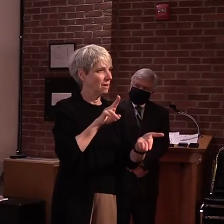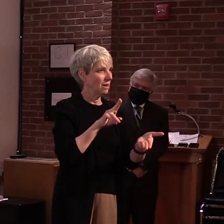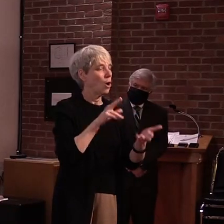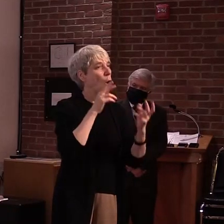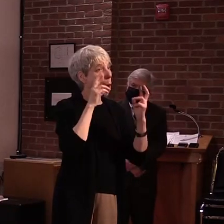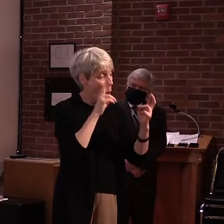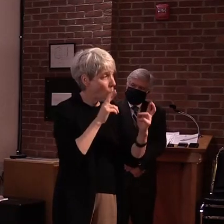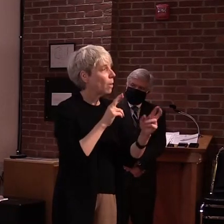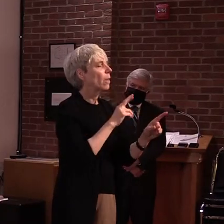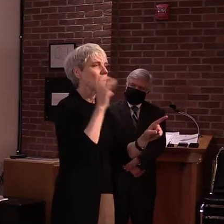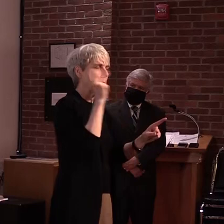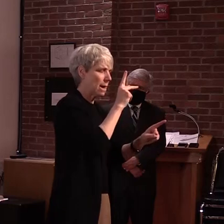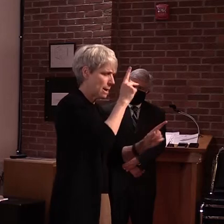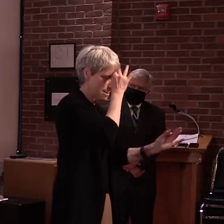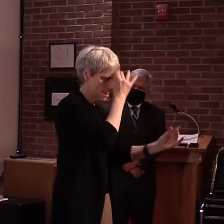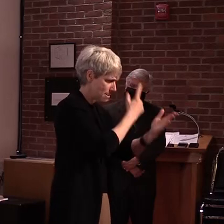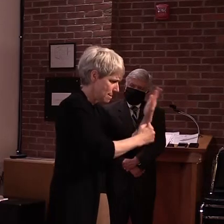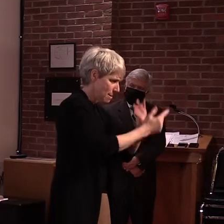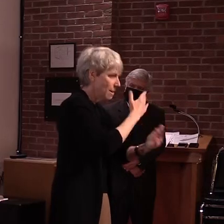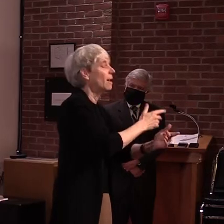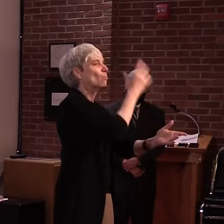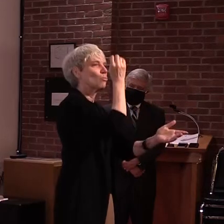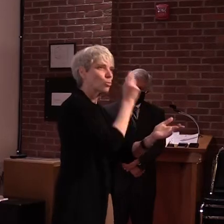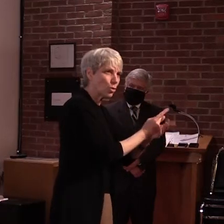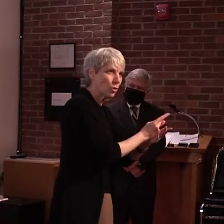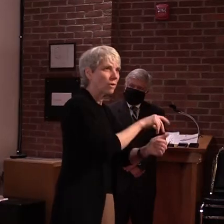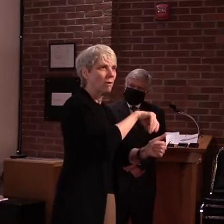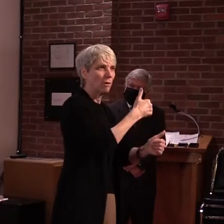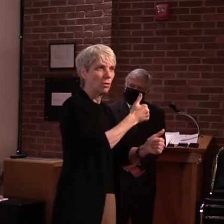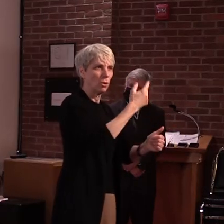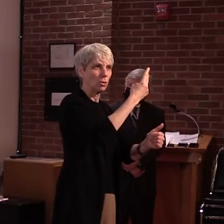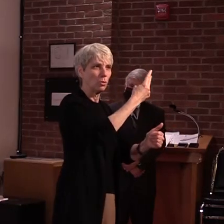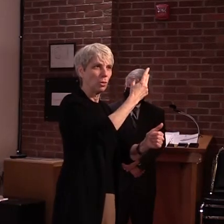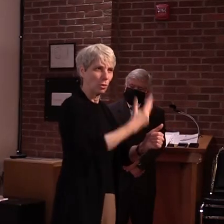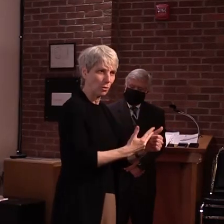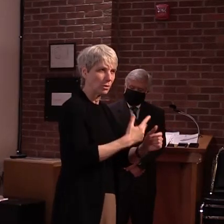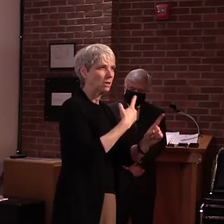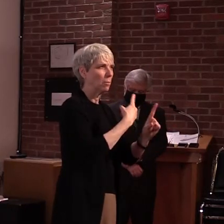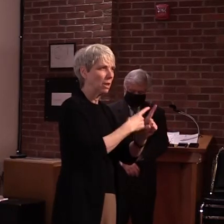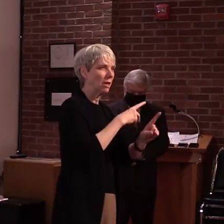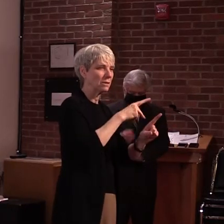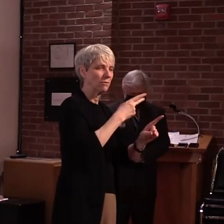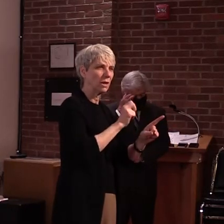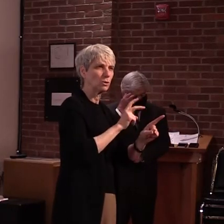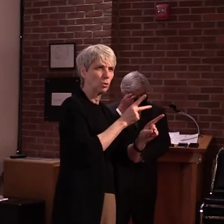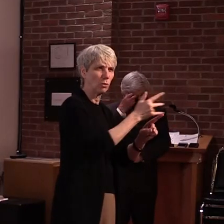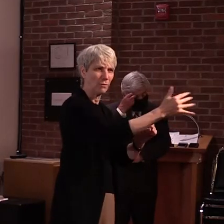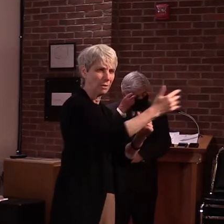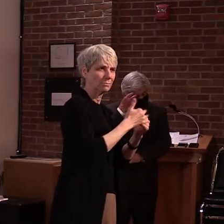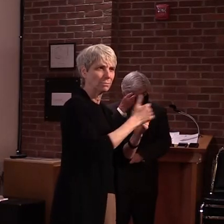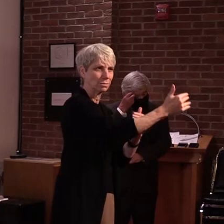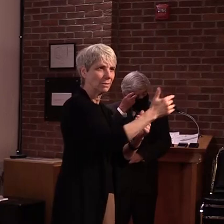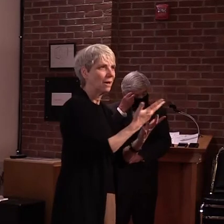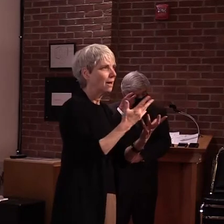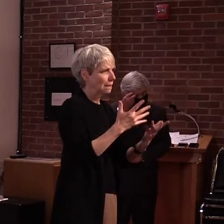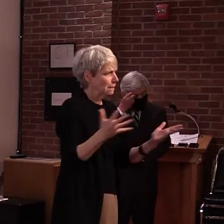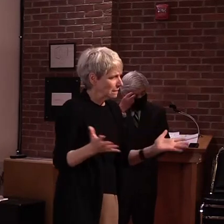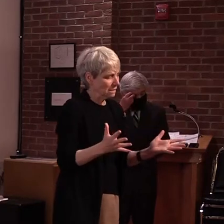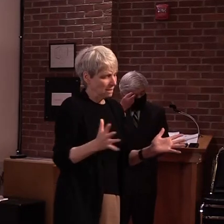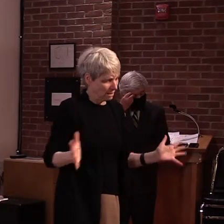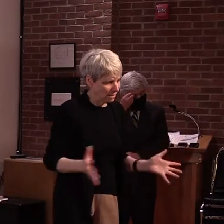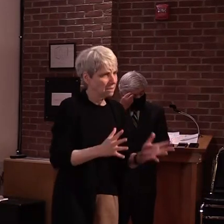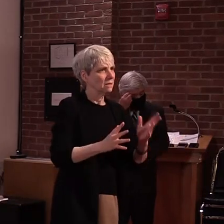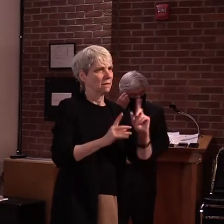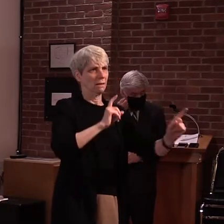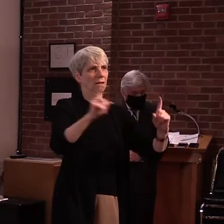the other two-thirds, plus the other phase of this package, so that we're you know, providing relief and recovery